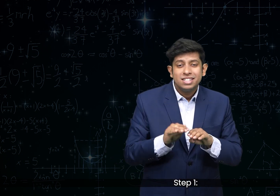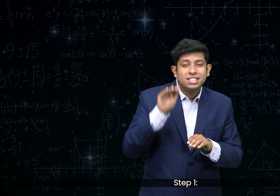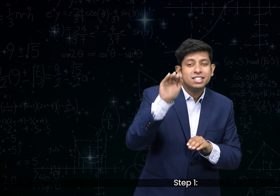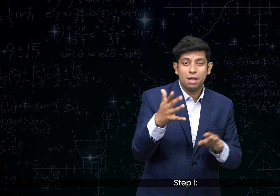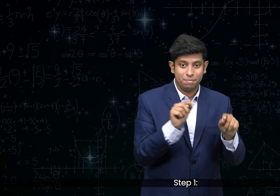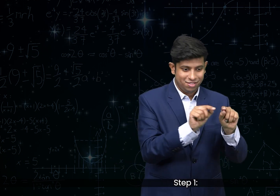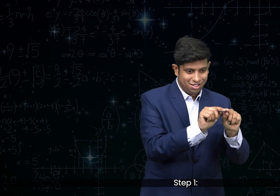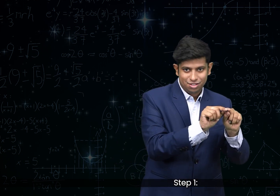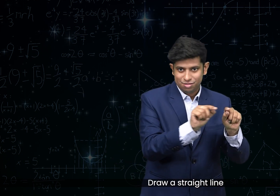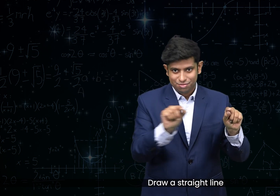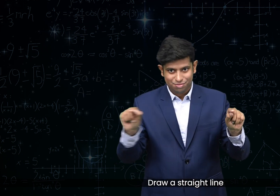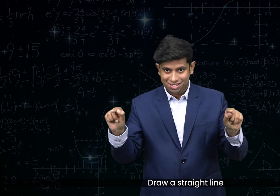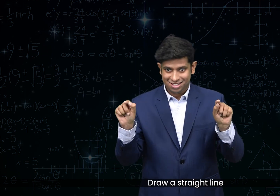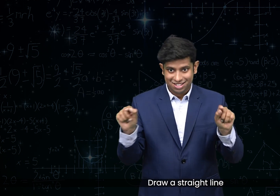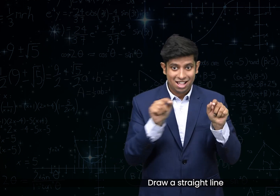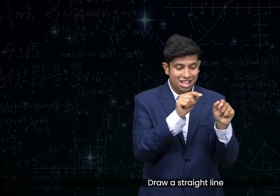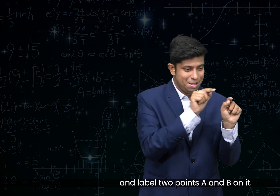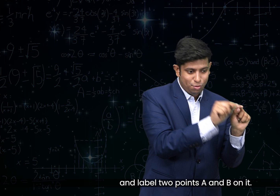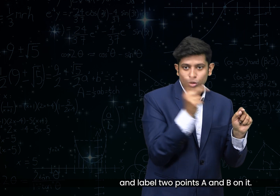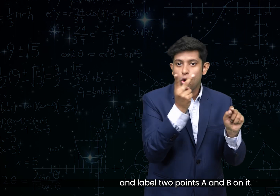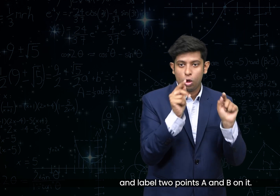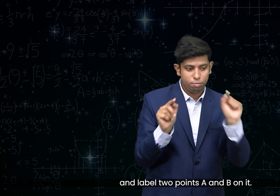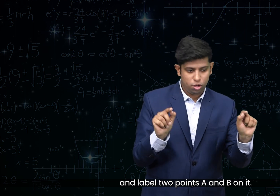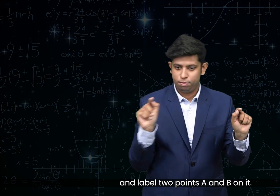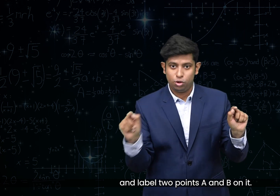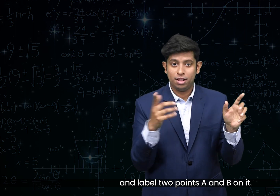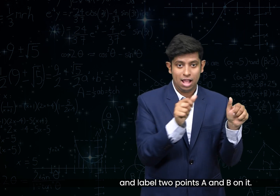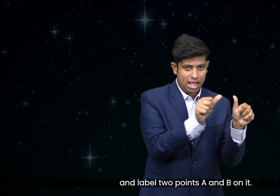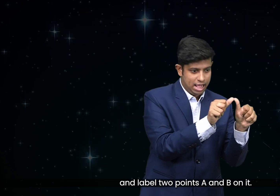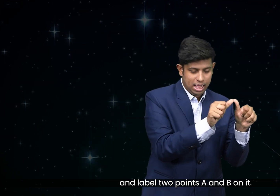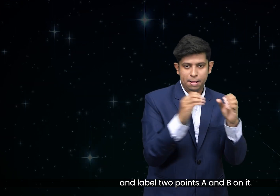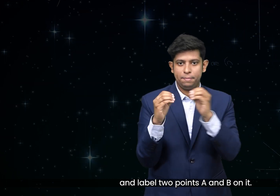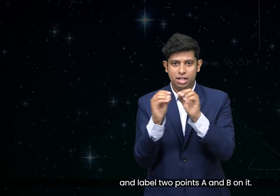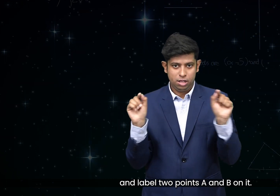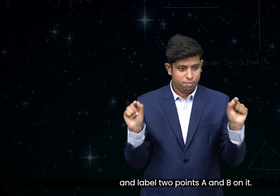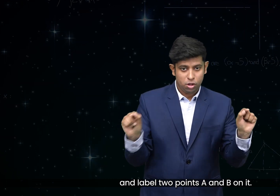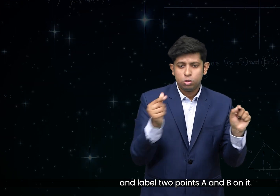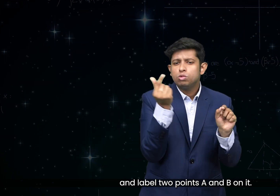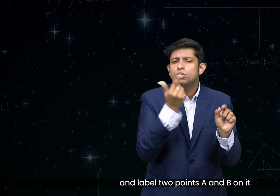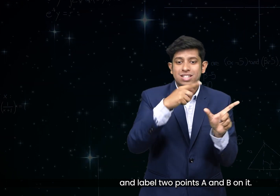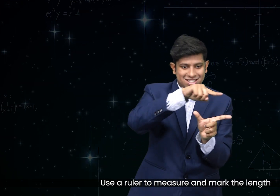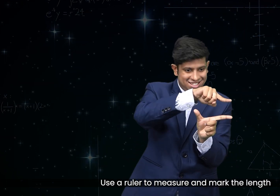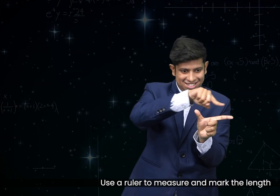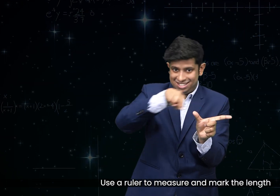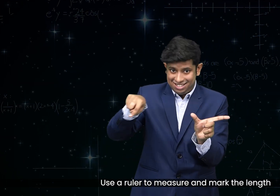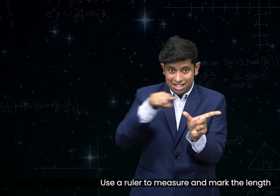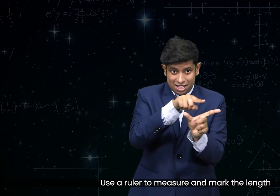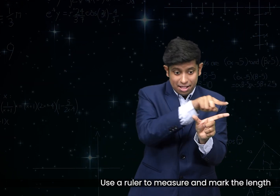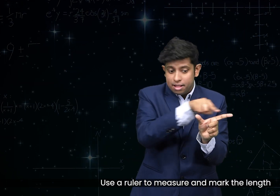1. Draw a straight line and label 2 points A and B on it. Use a ruler to measure